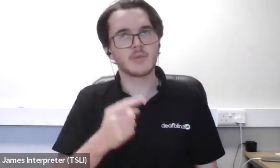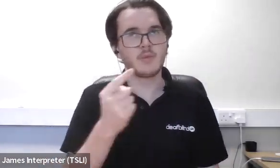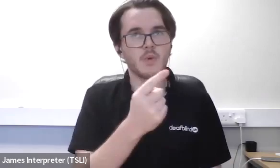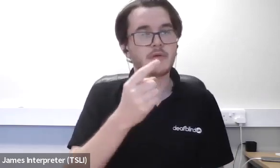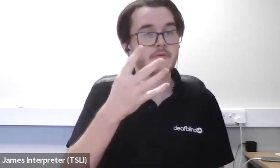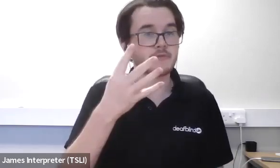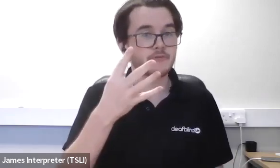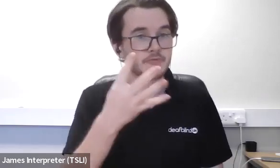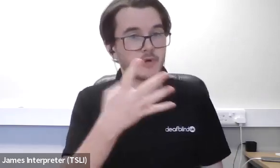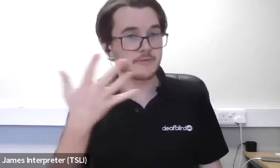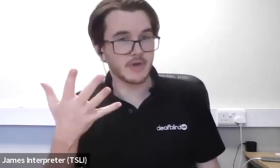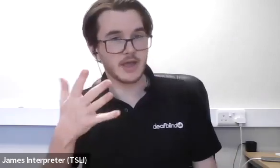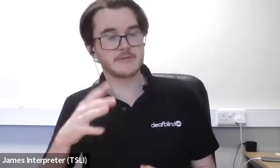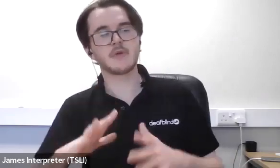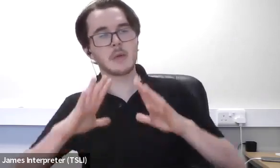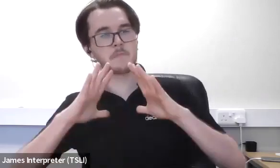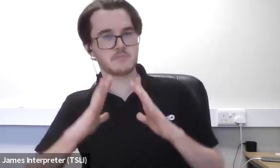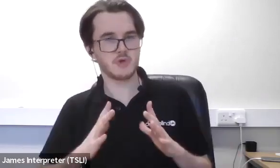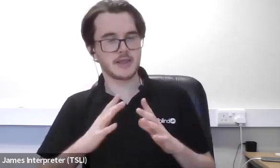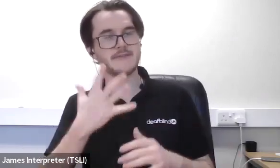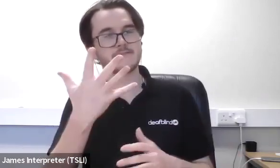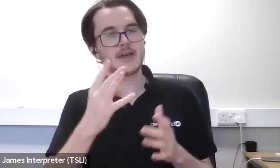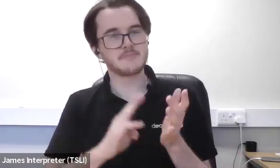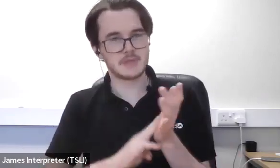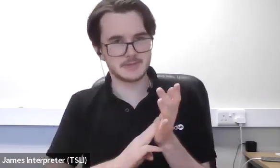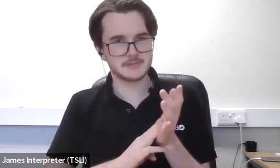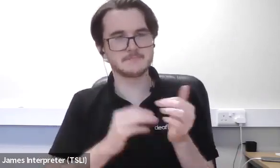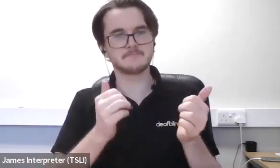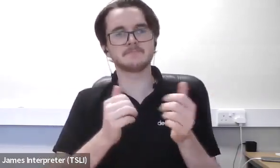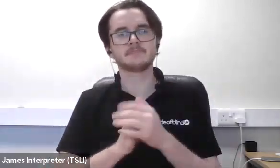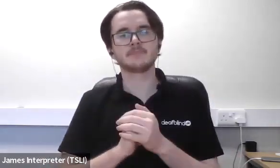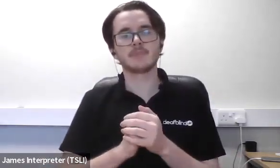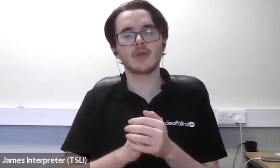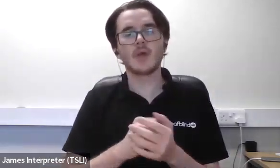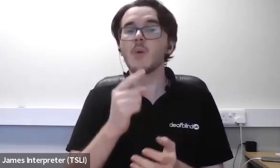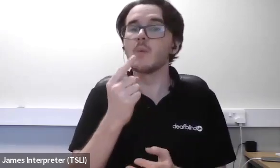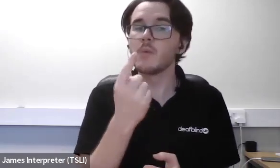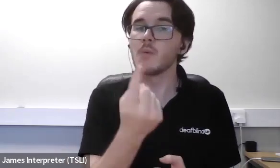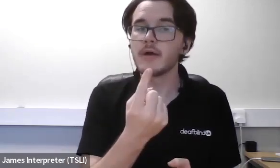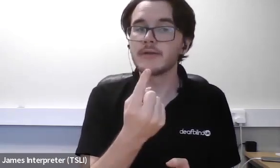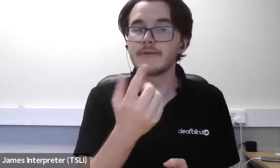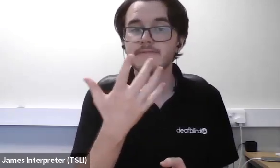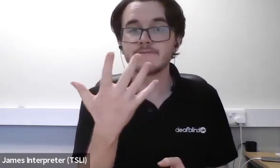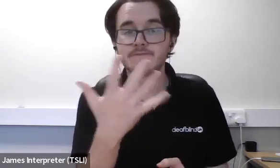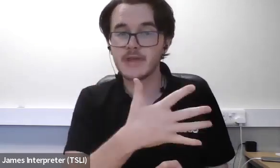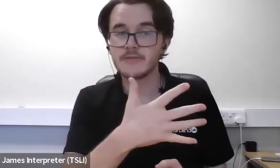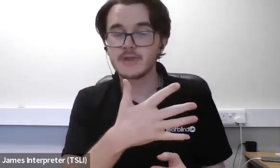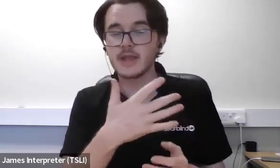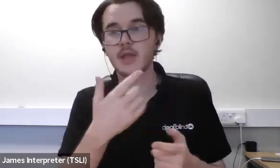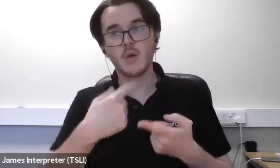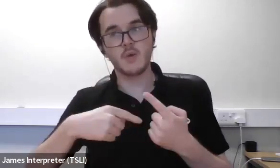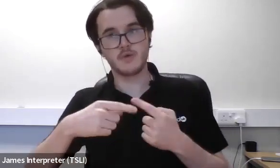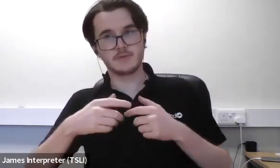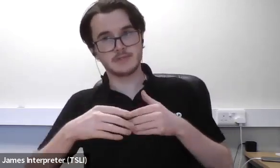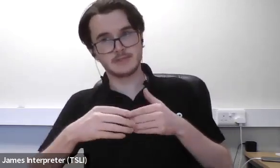1:45, we'll have a break again for 5 minutes. And then at 1:50, we'll have a section